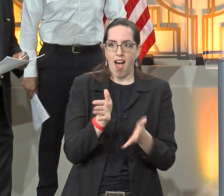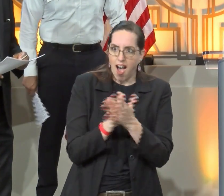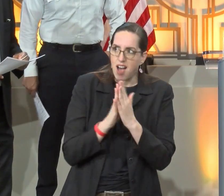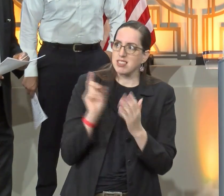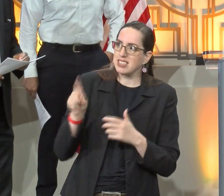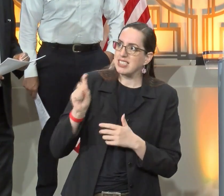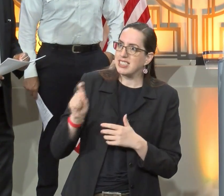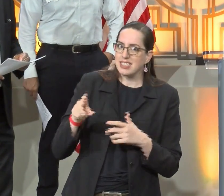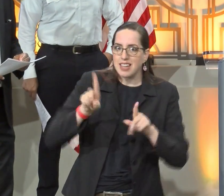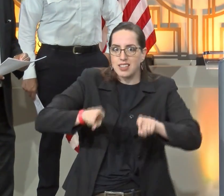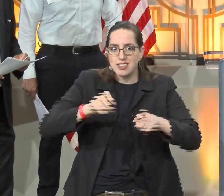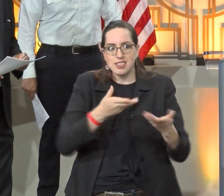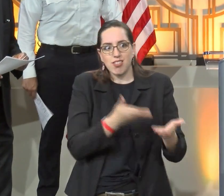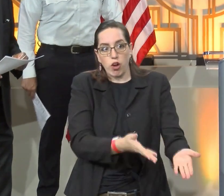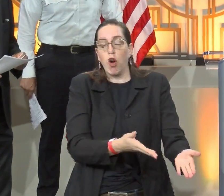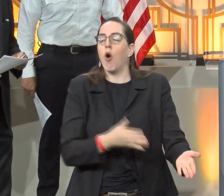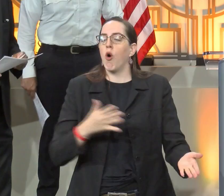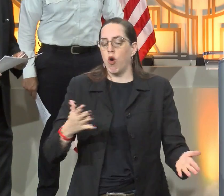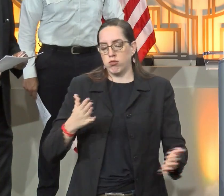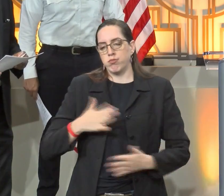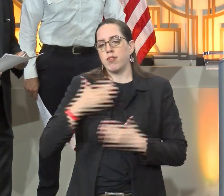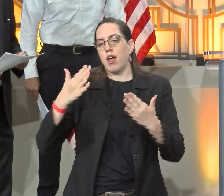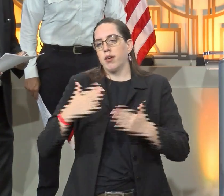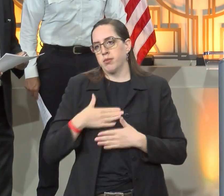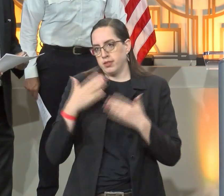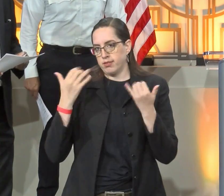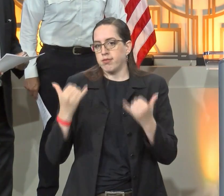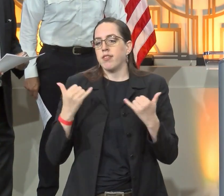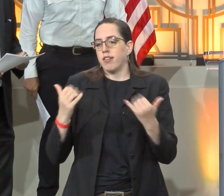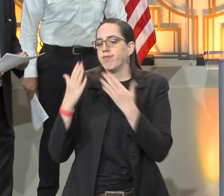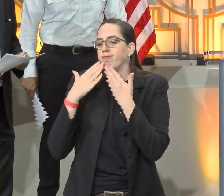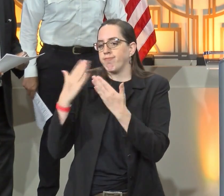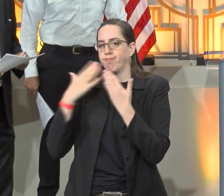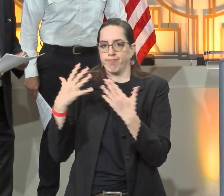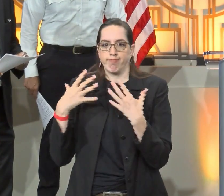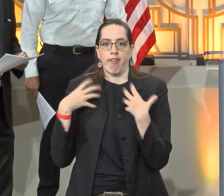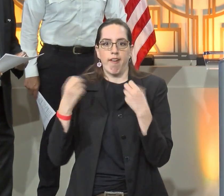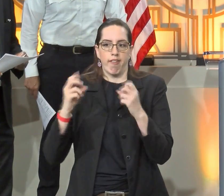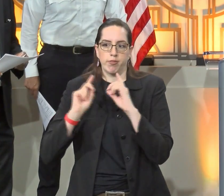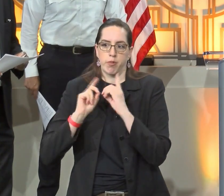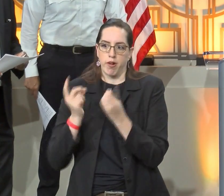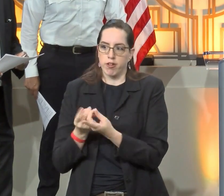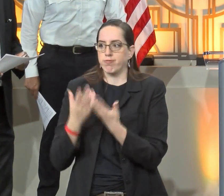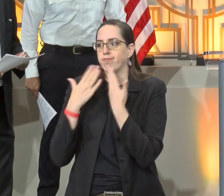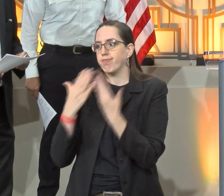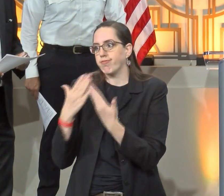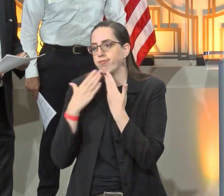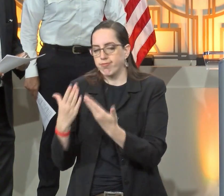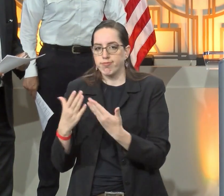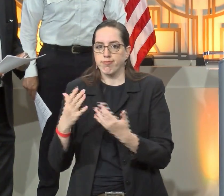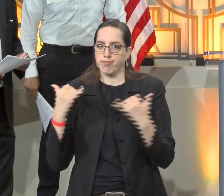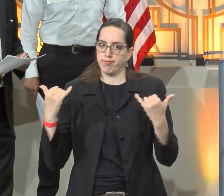just so delighted to be thanking the Houston Health Department, thanking